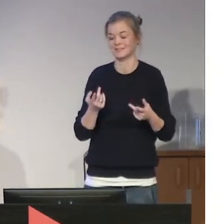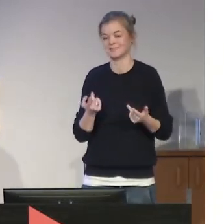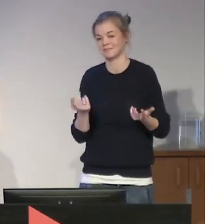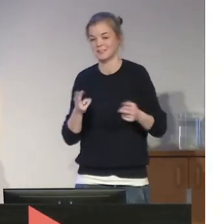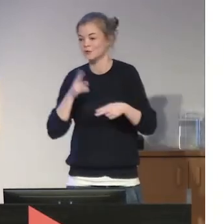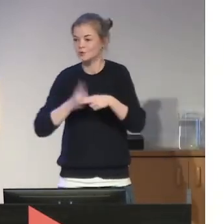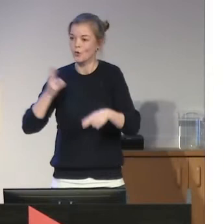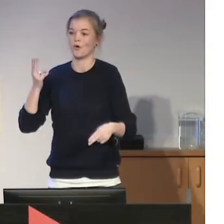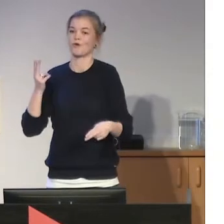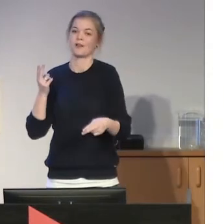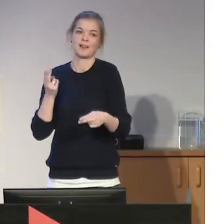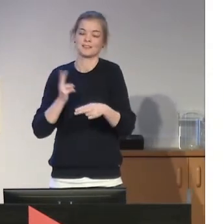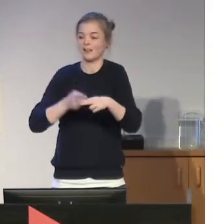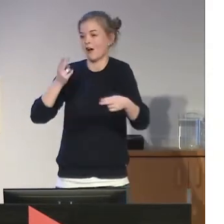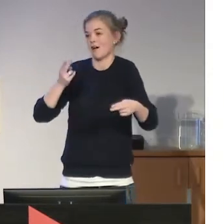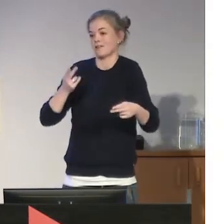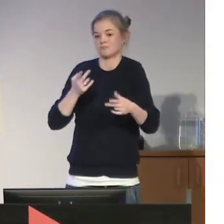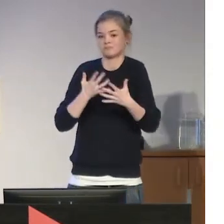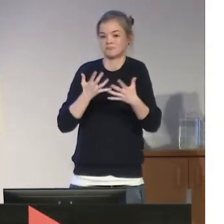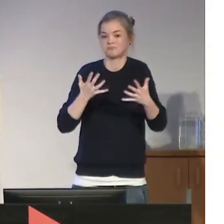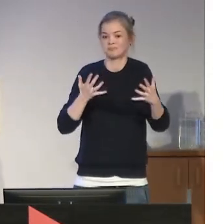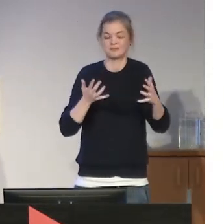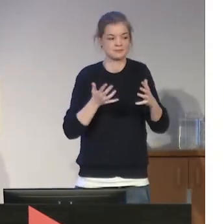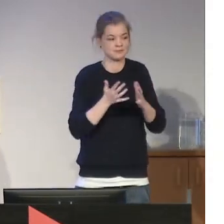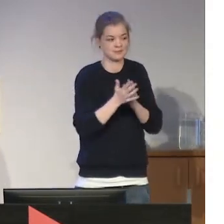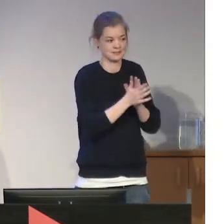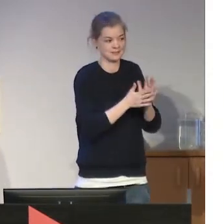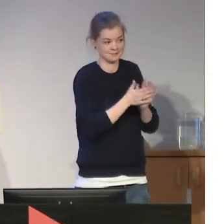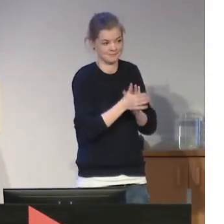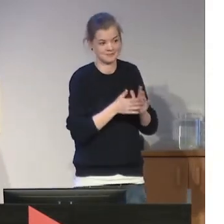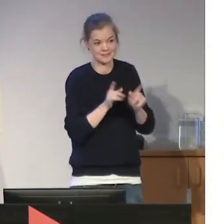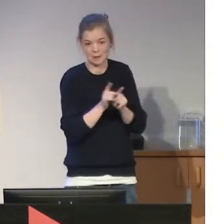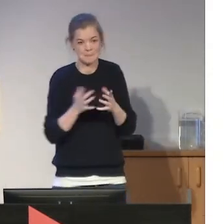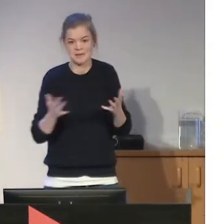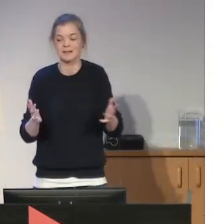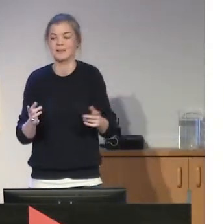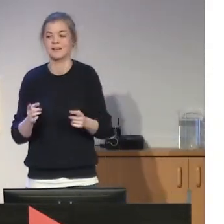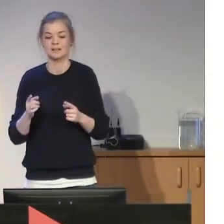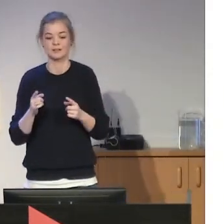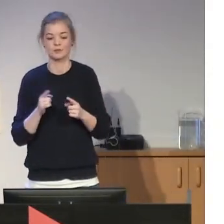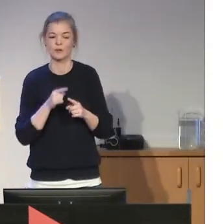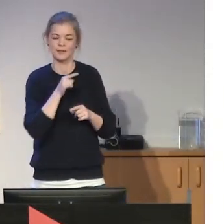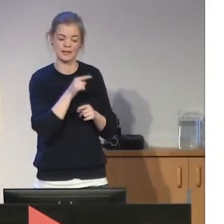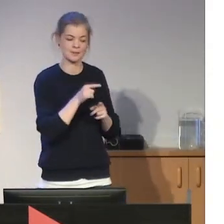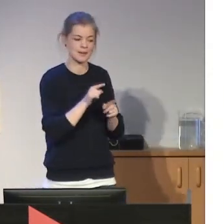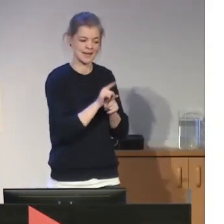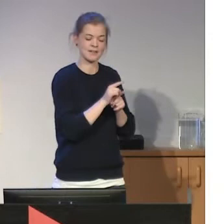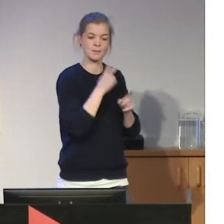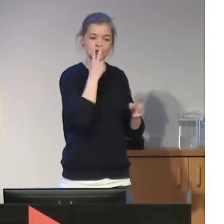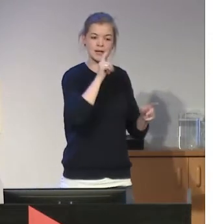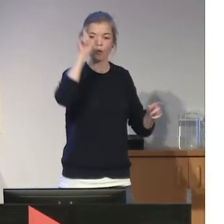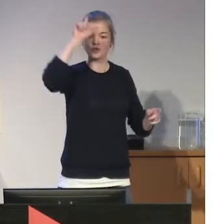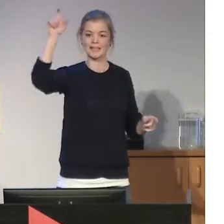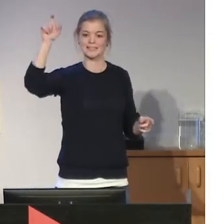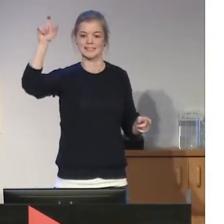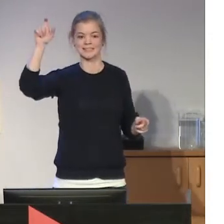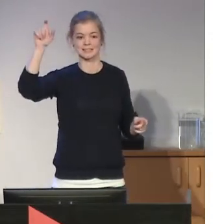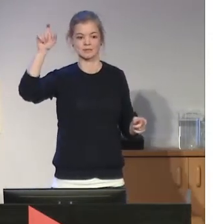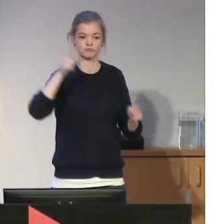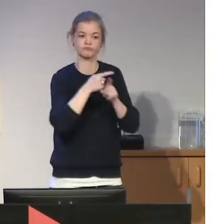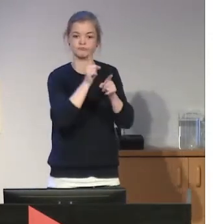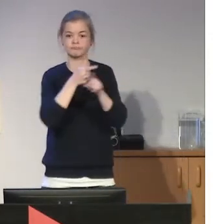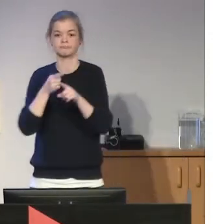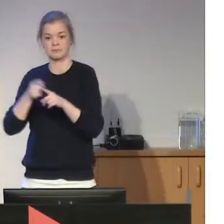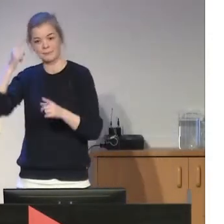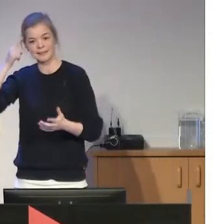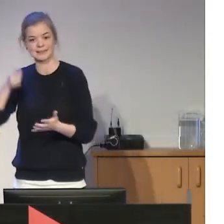And my aunt, for example, could be the same thing. So, or it could be like metal or egg, it can be different signs, but the sign is pretty much the same.